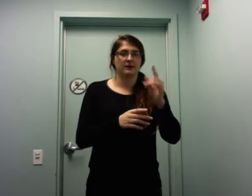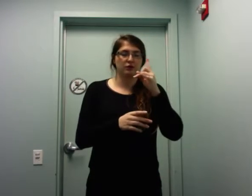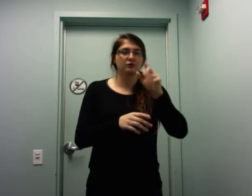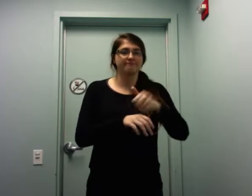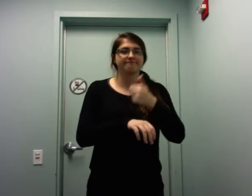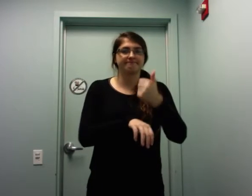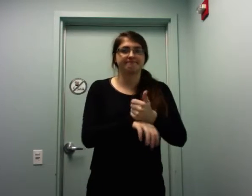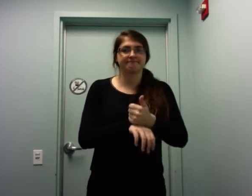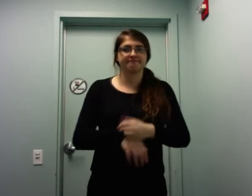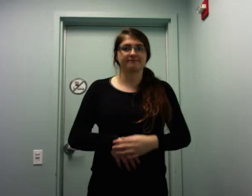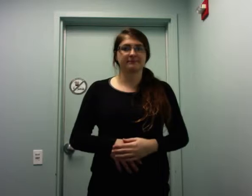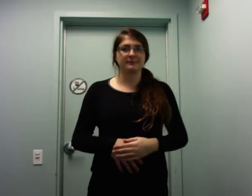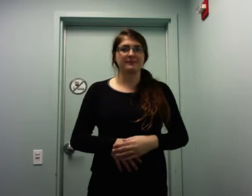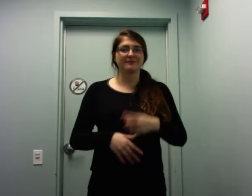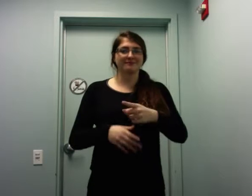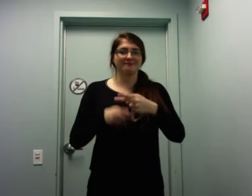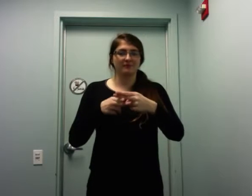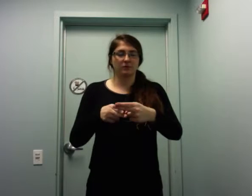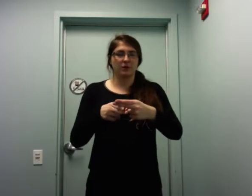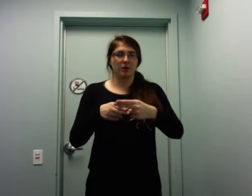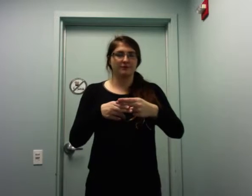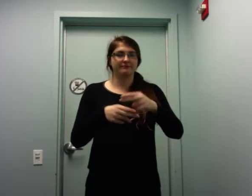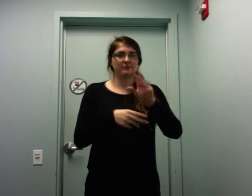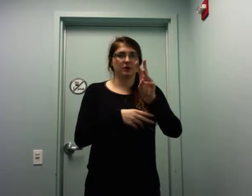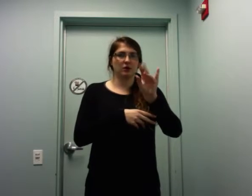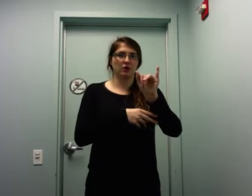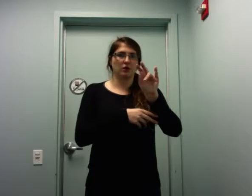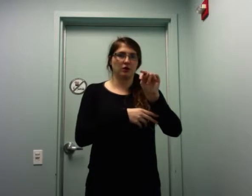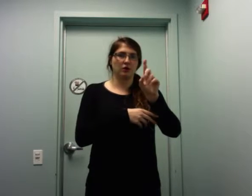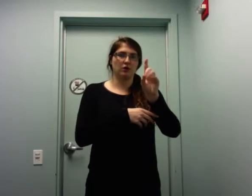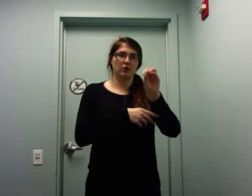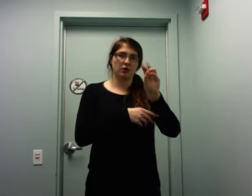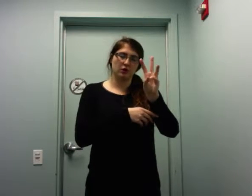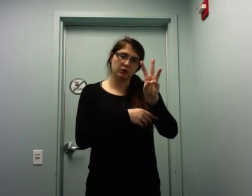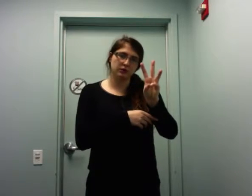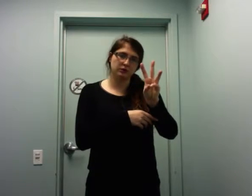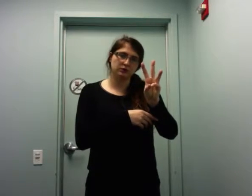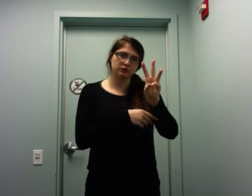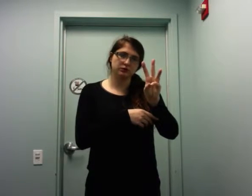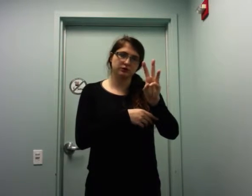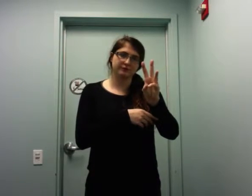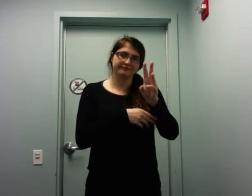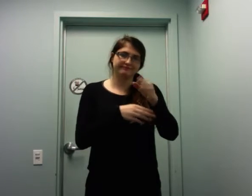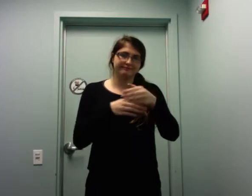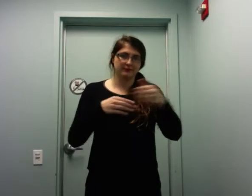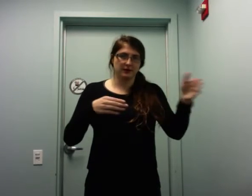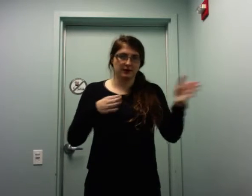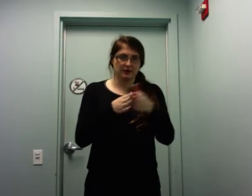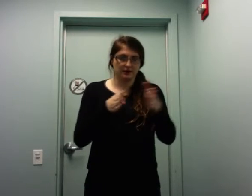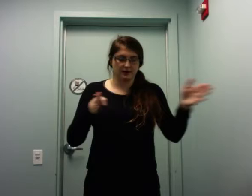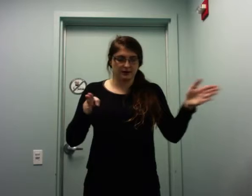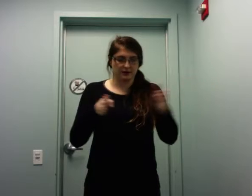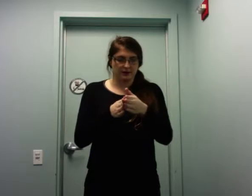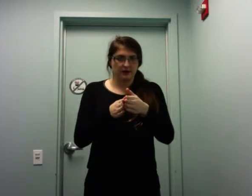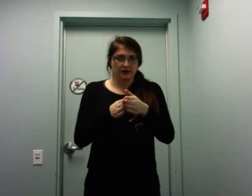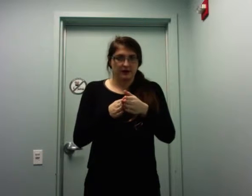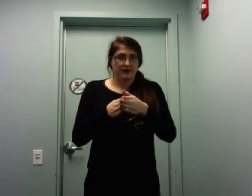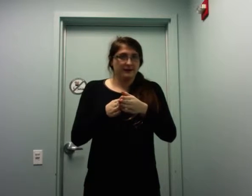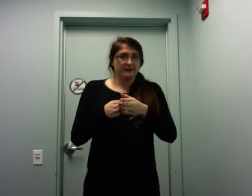because the test for HIV infection does not test for the presence of the virus. It tests for the presence of antibodies to the